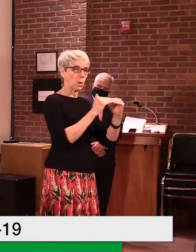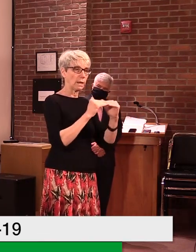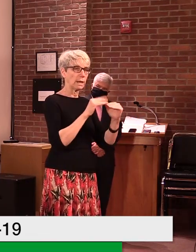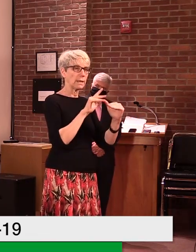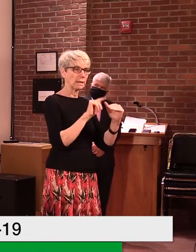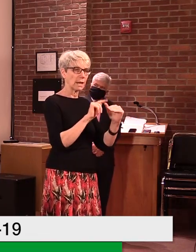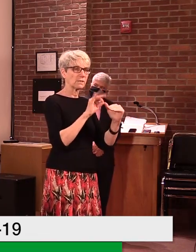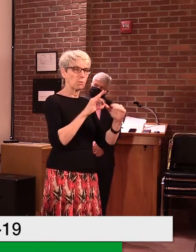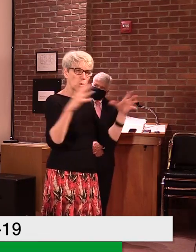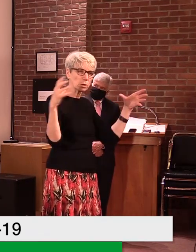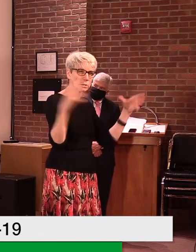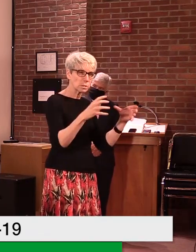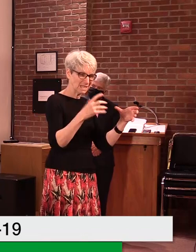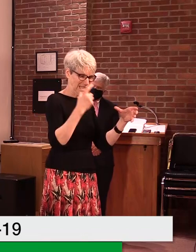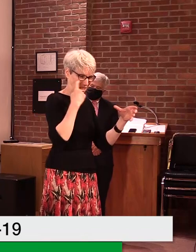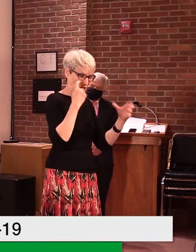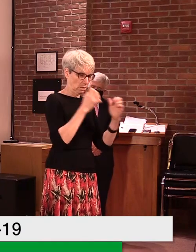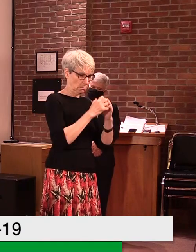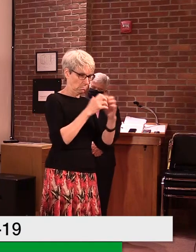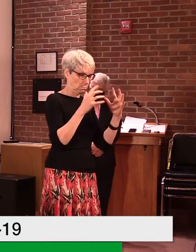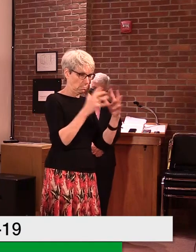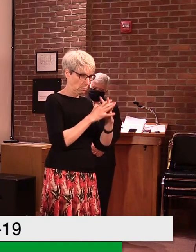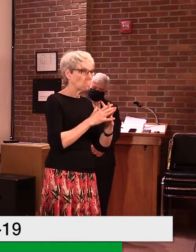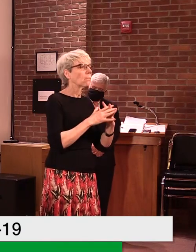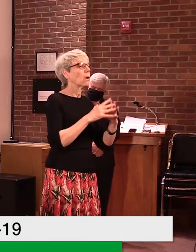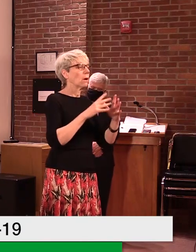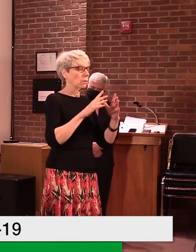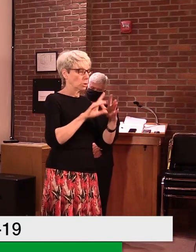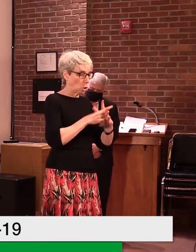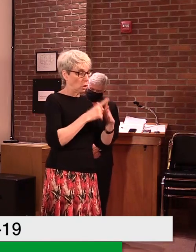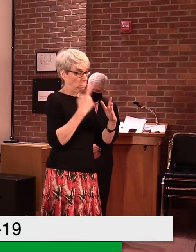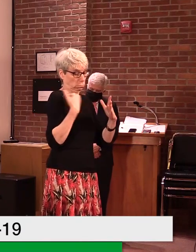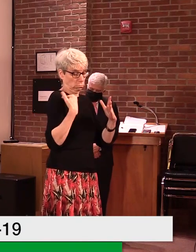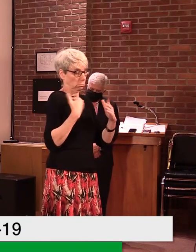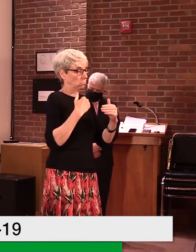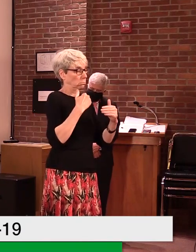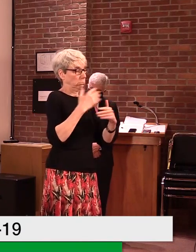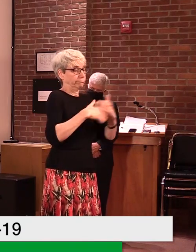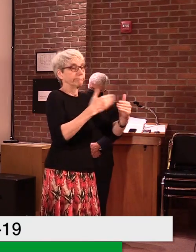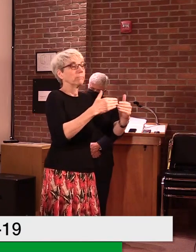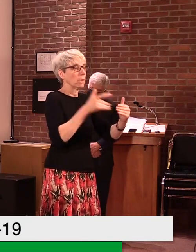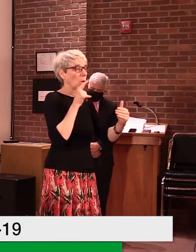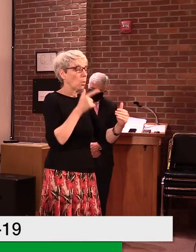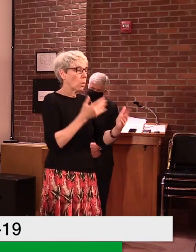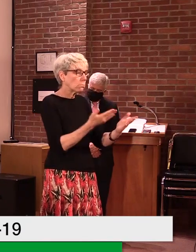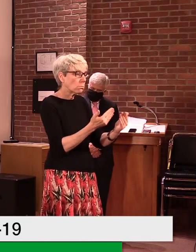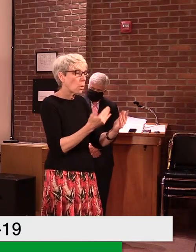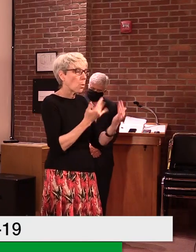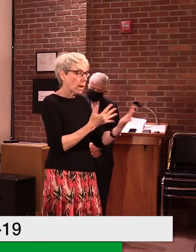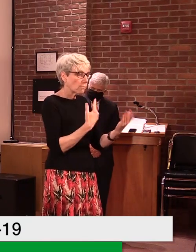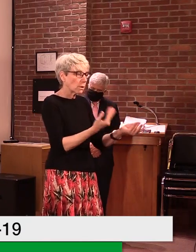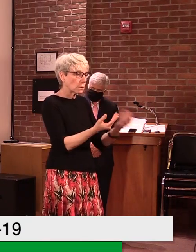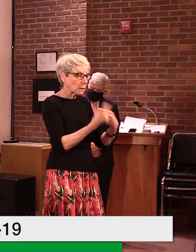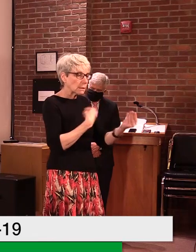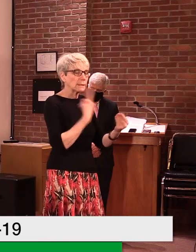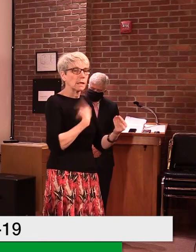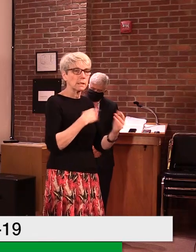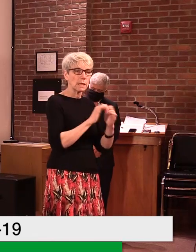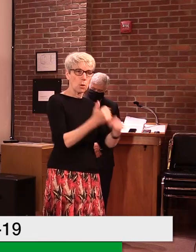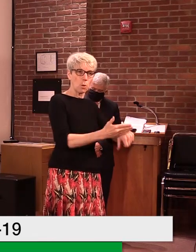gotten together, and we'll look for some approaches there, suggestions on what we can do to do